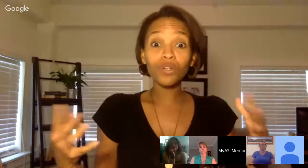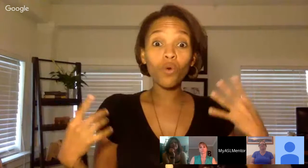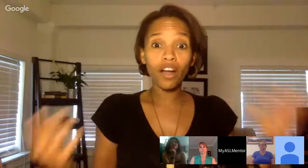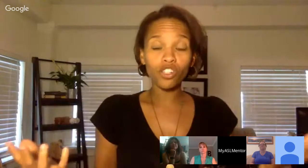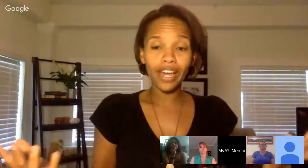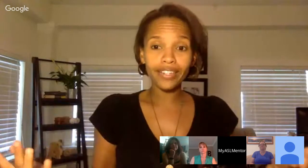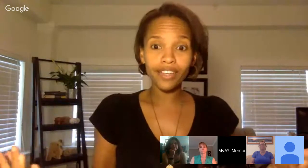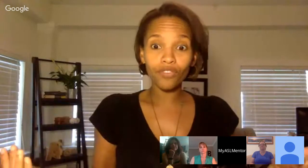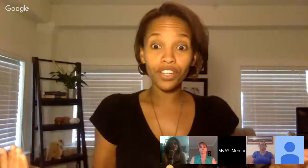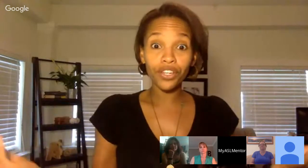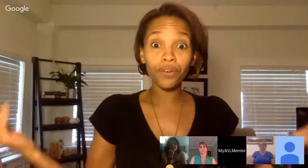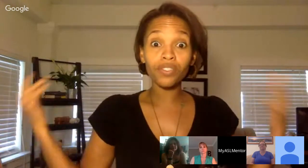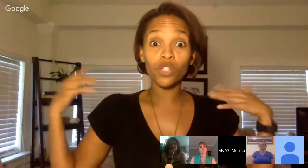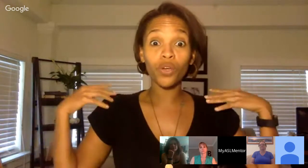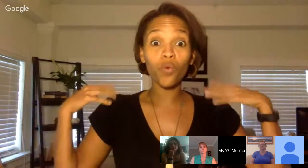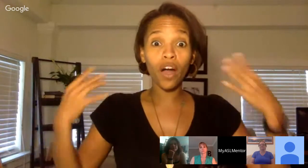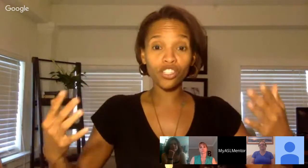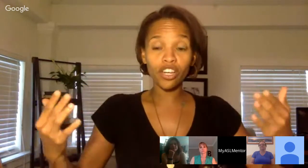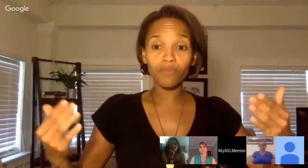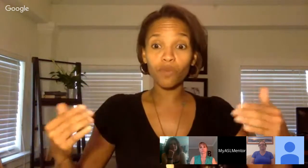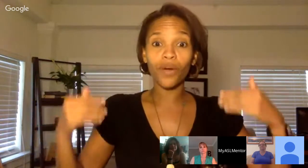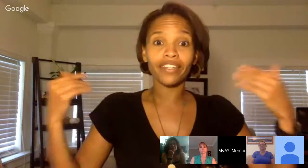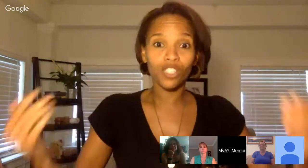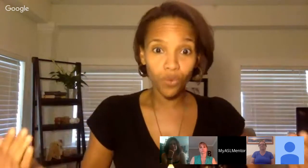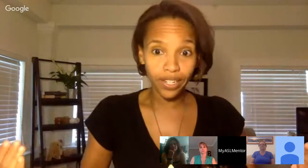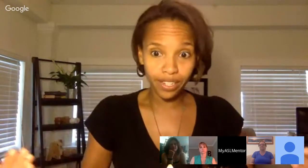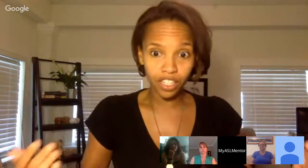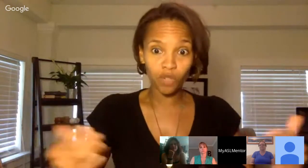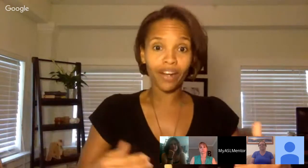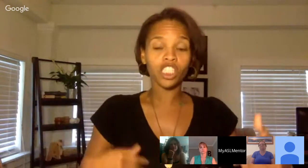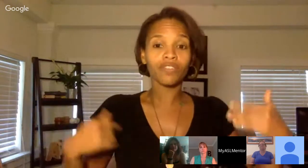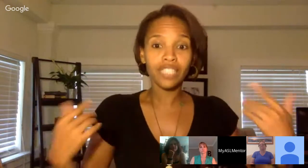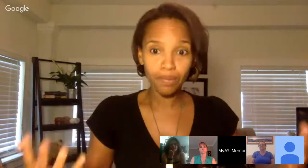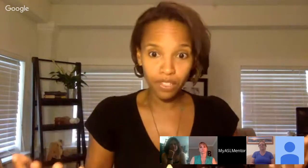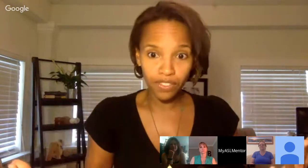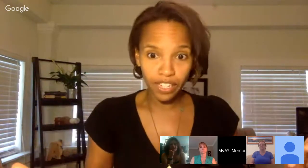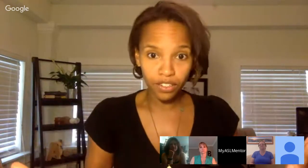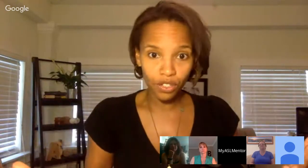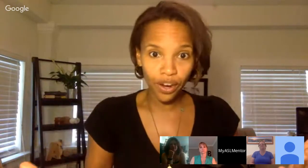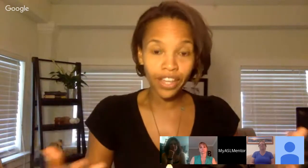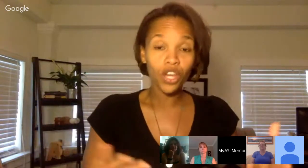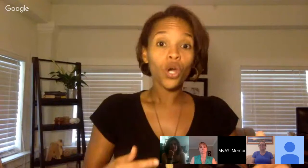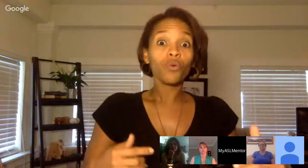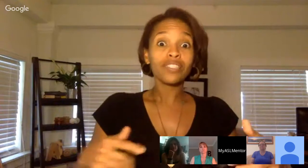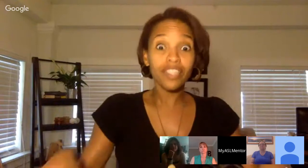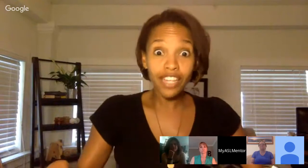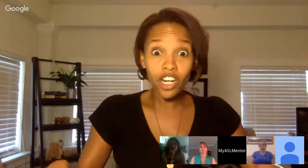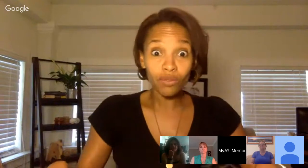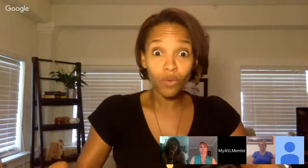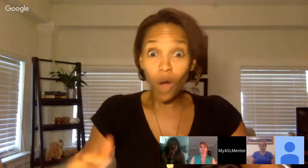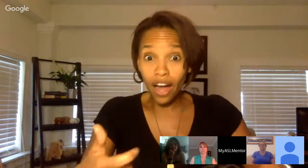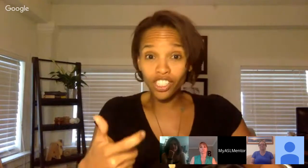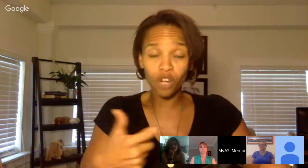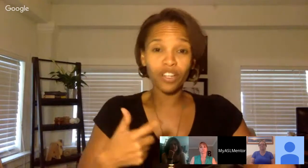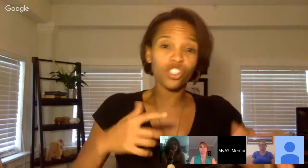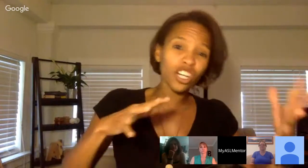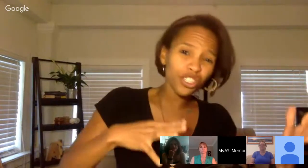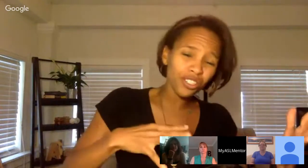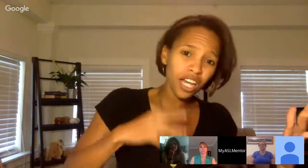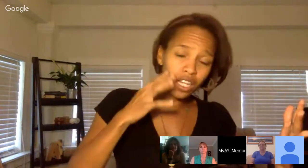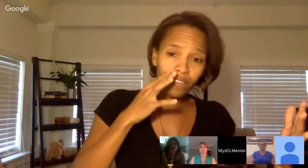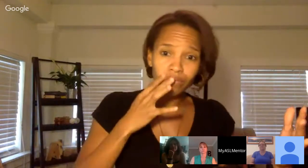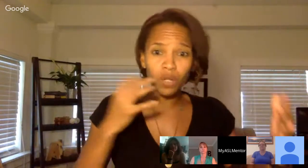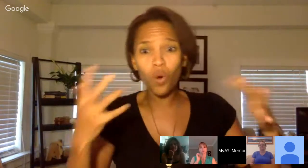tendency when we watch ASL videos is we watch them to practice voicing, to practice our receptive skills, right? We sit there and we watch and we